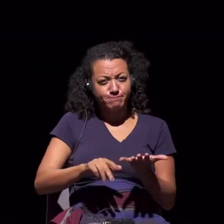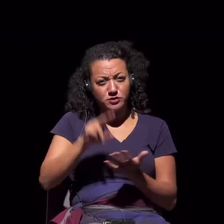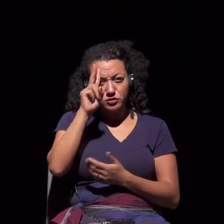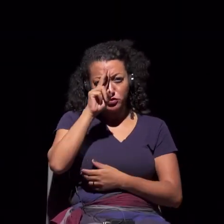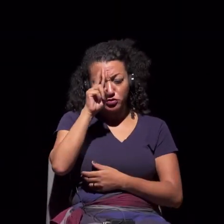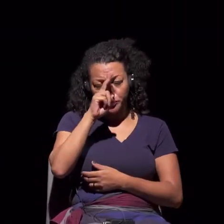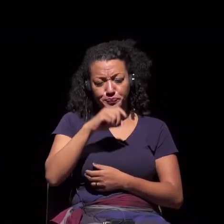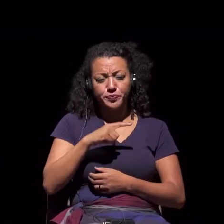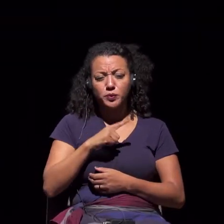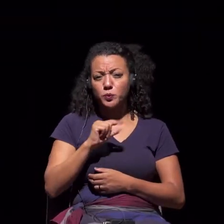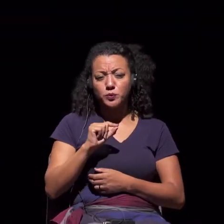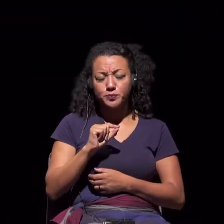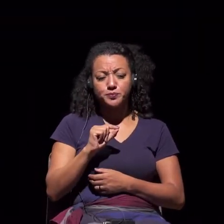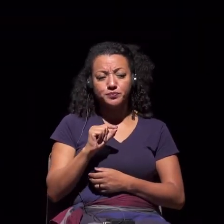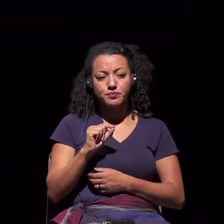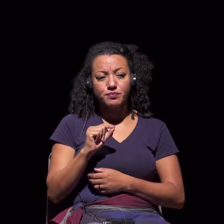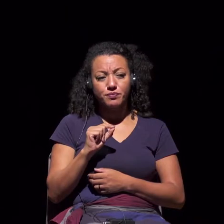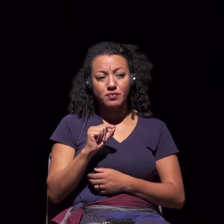artists,